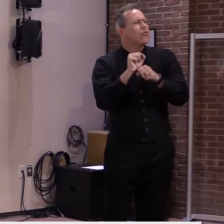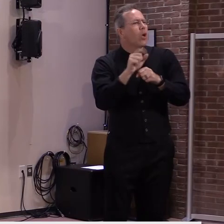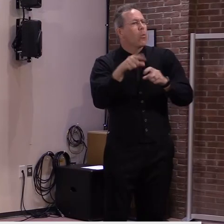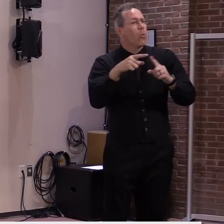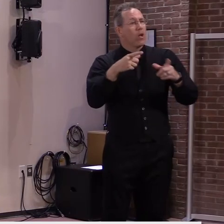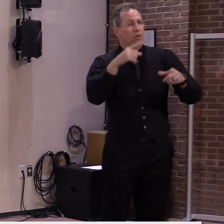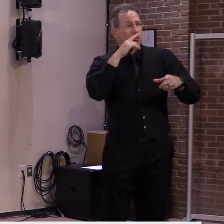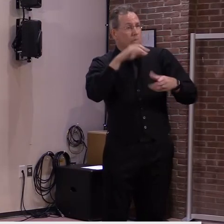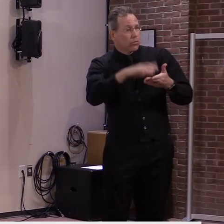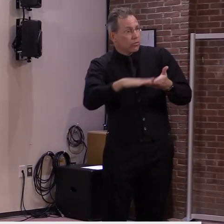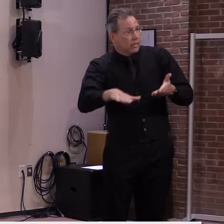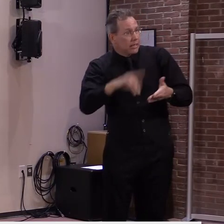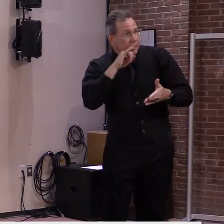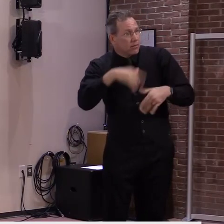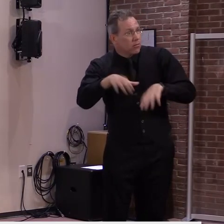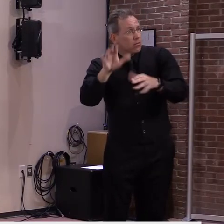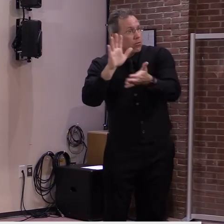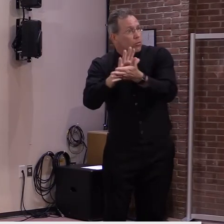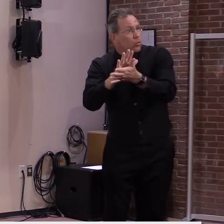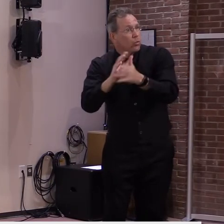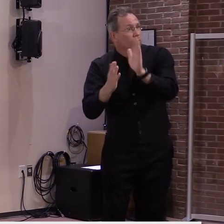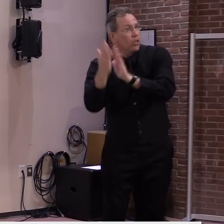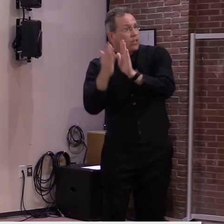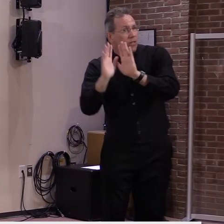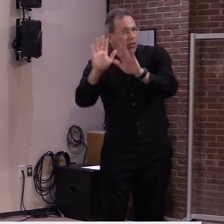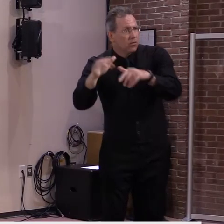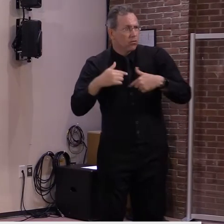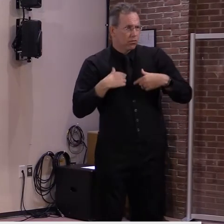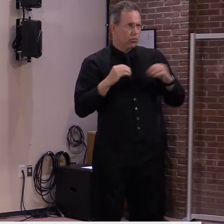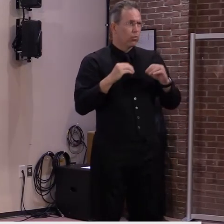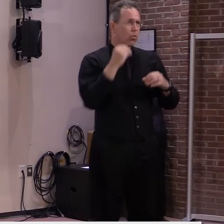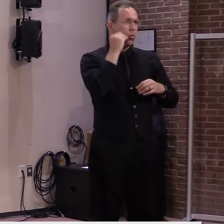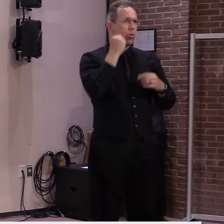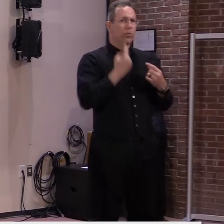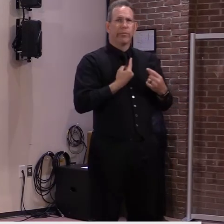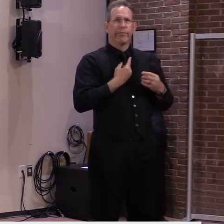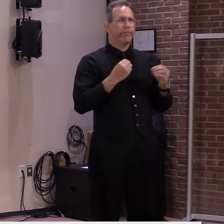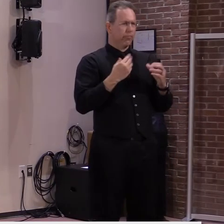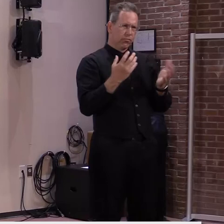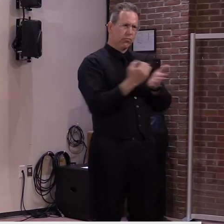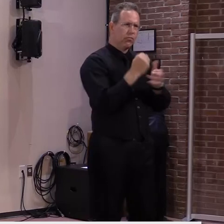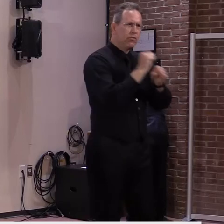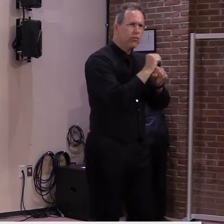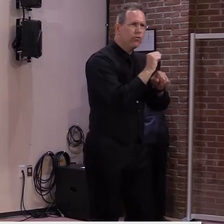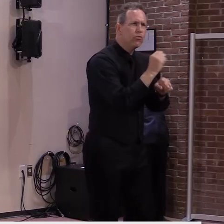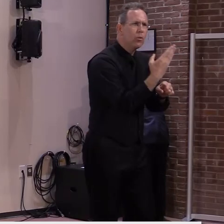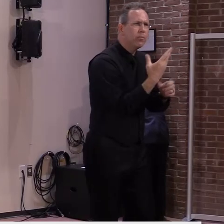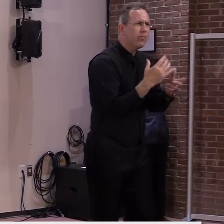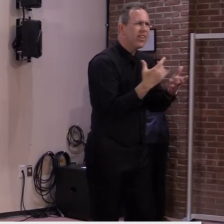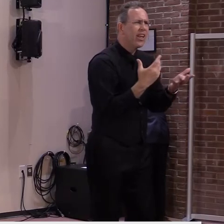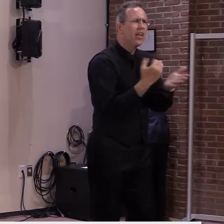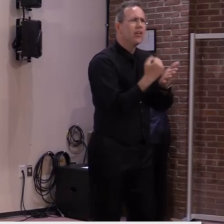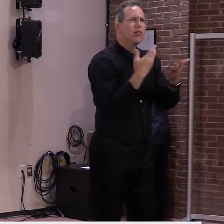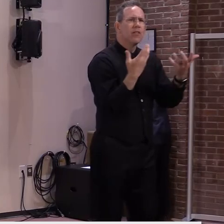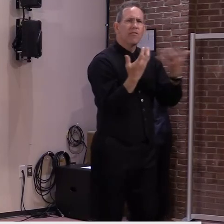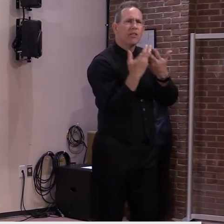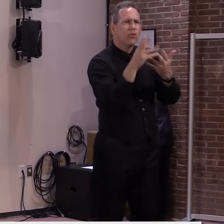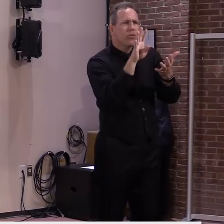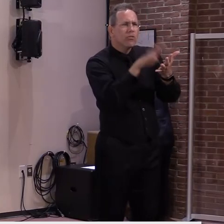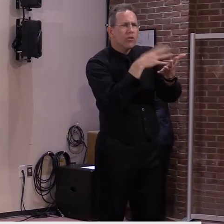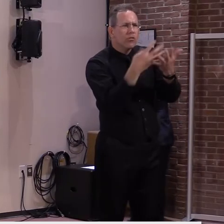out of work due to that COVID circumstance. So again, if they are they're out of